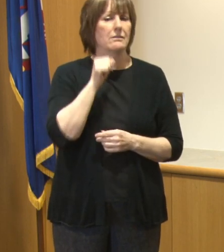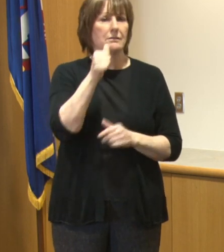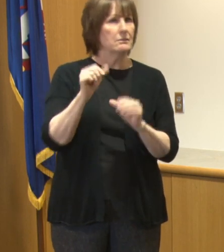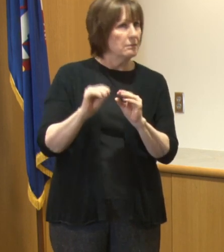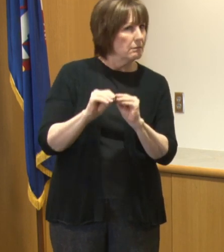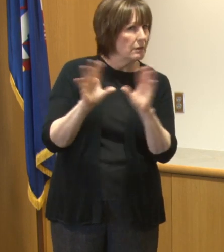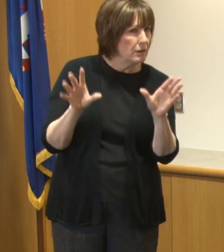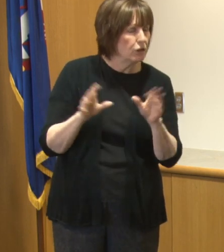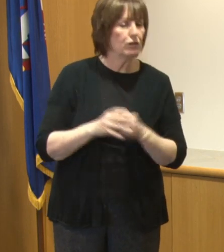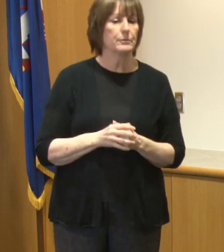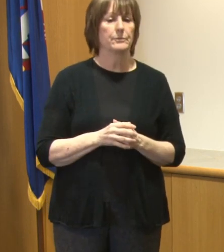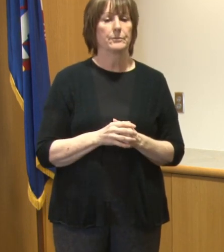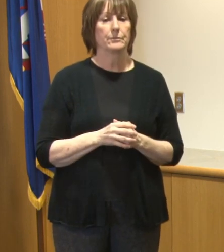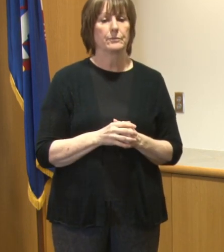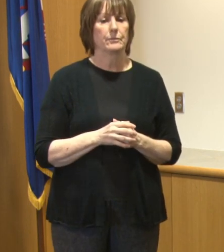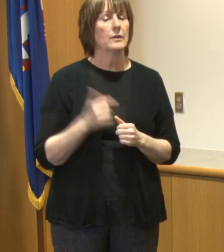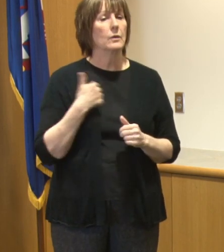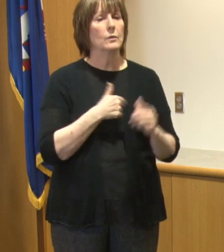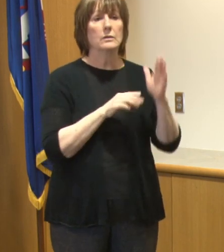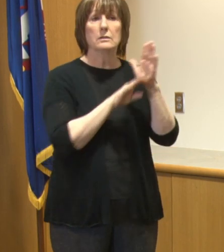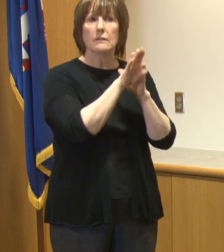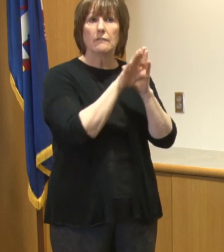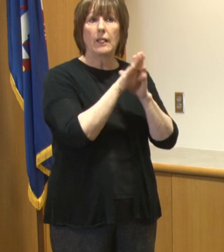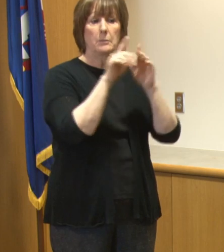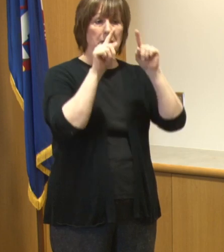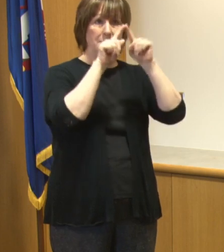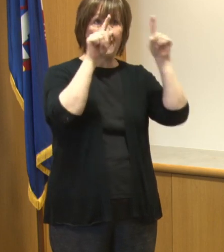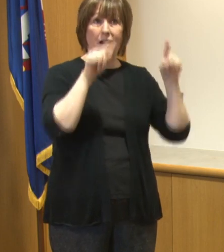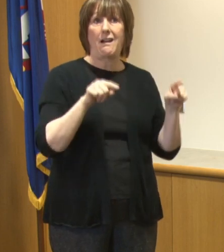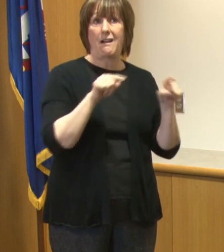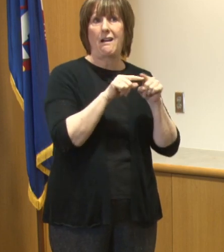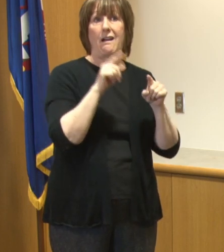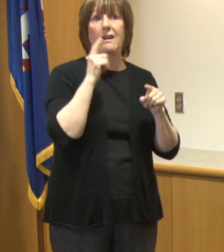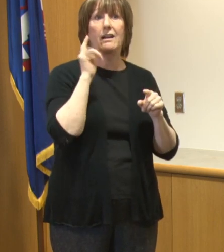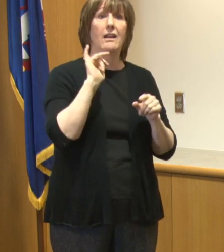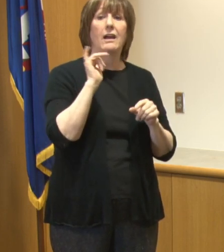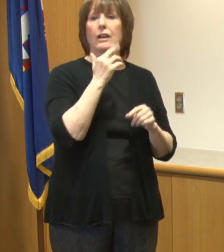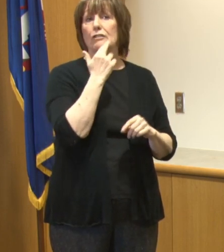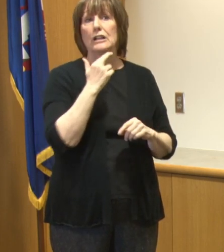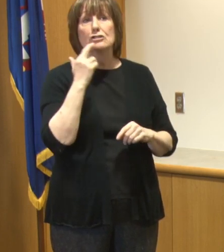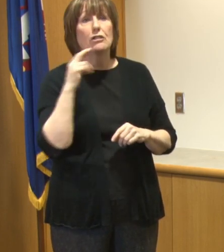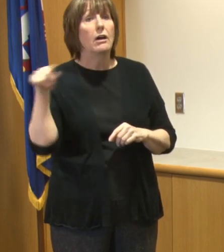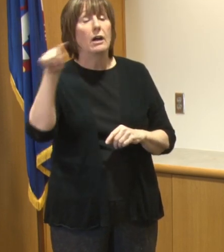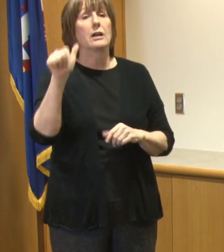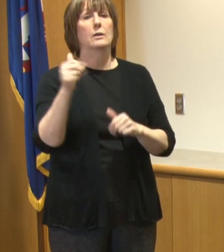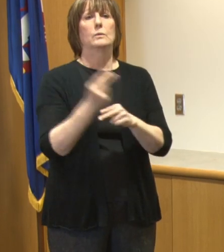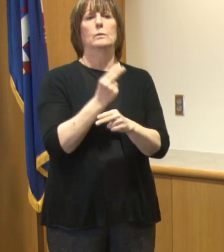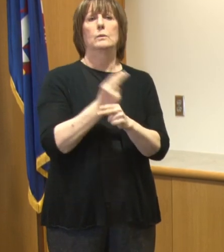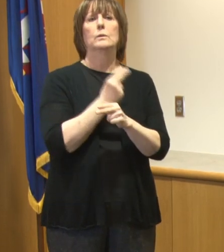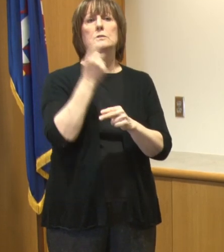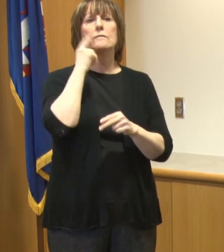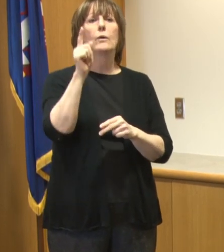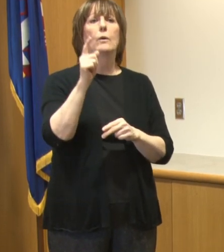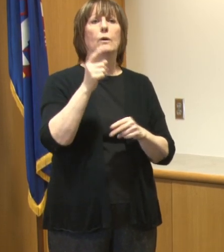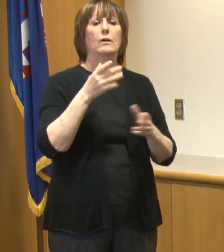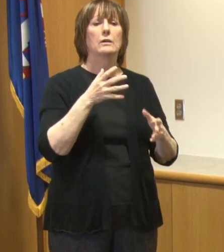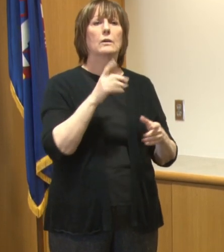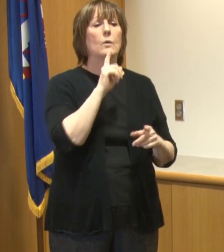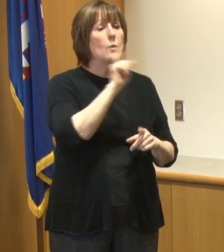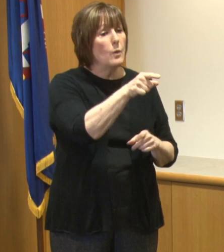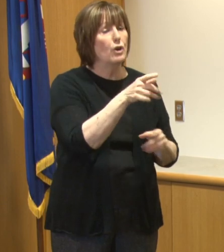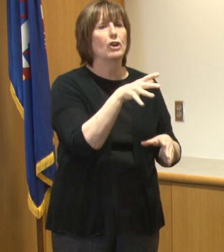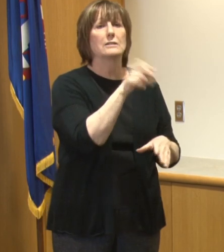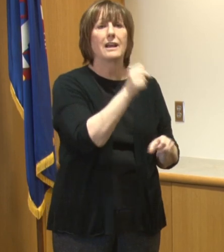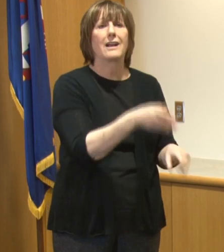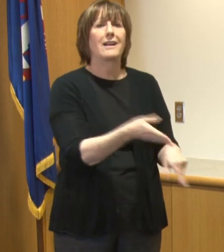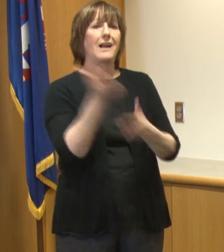clear. We've also developed signs for several of our partners, like our restaurants, that they can use for the takeout or